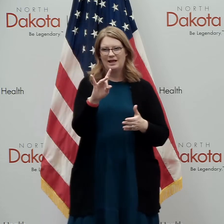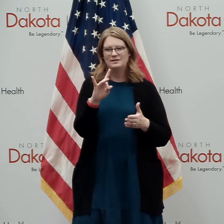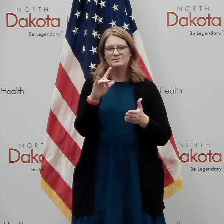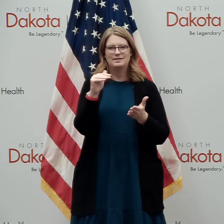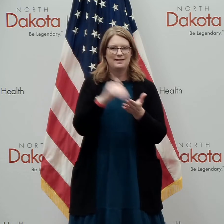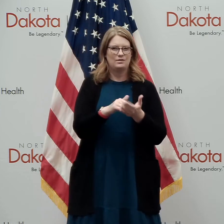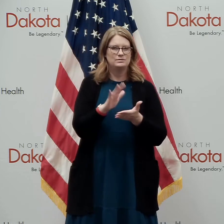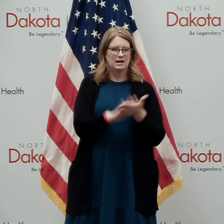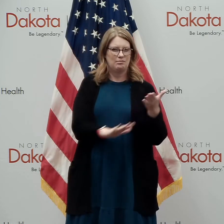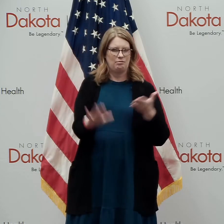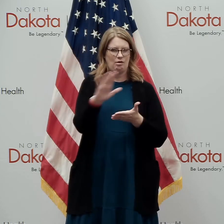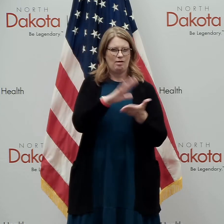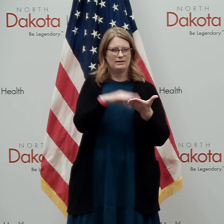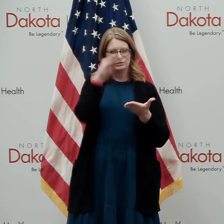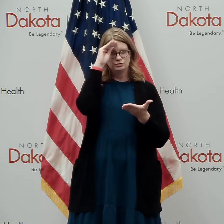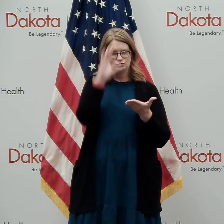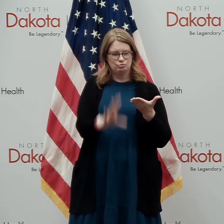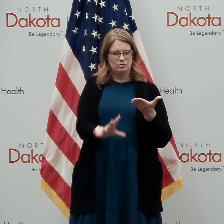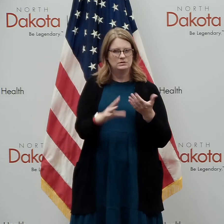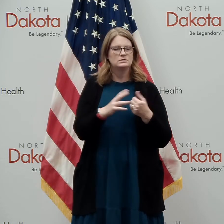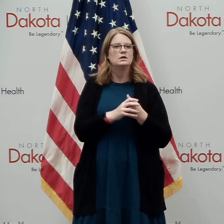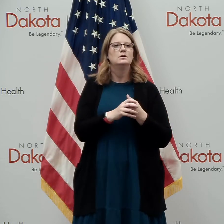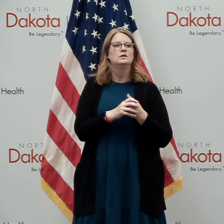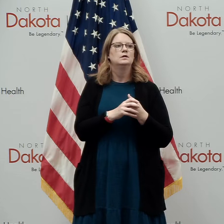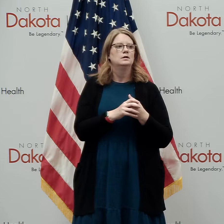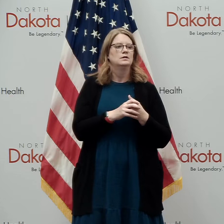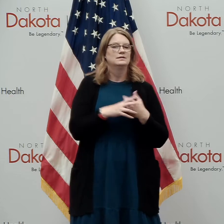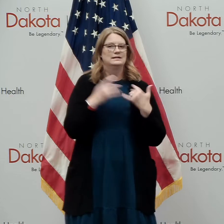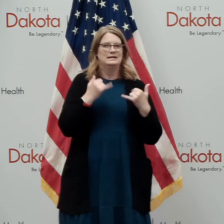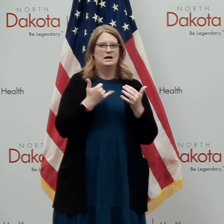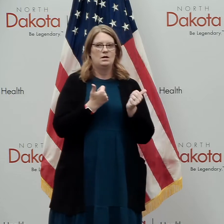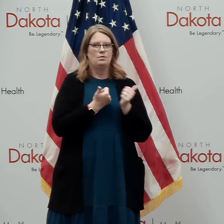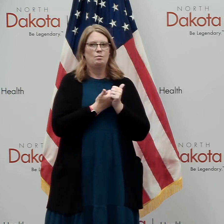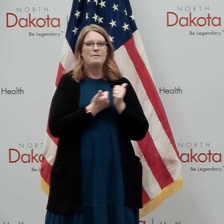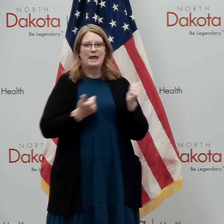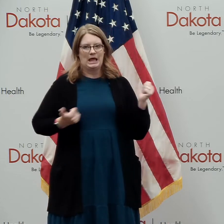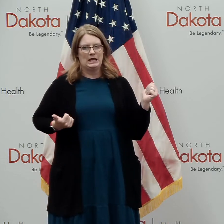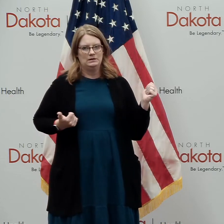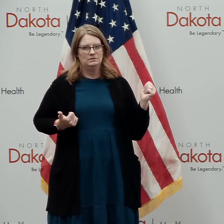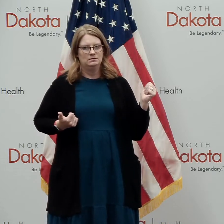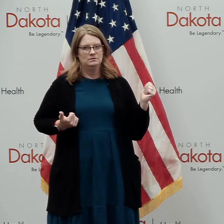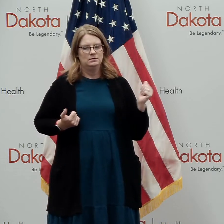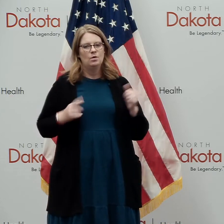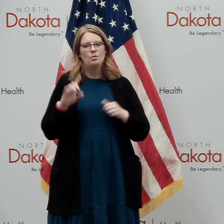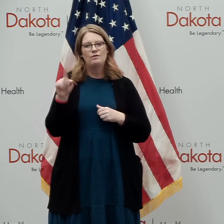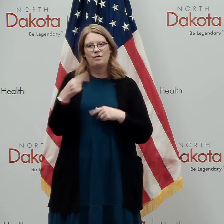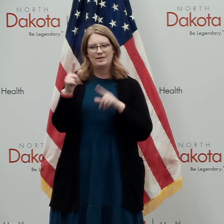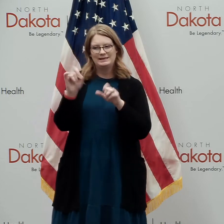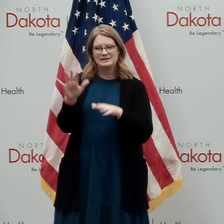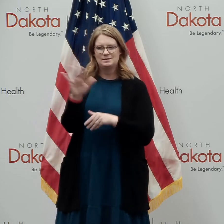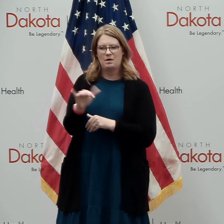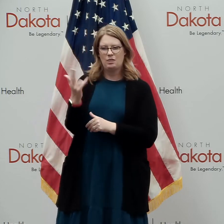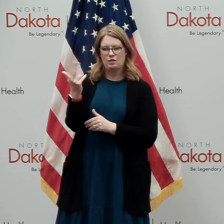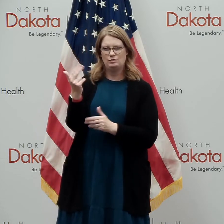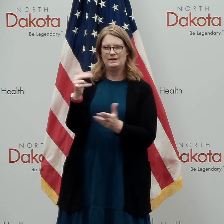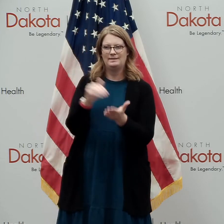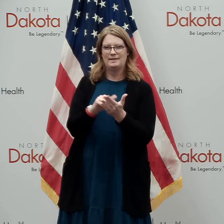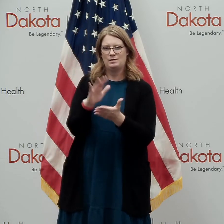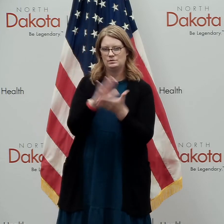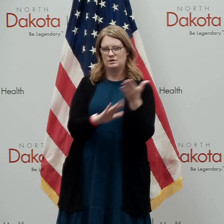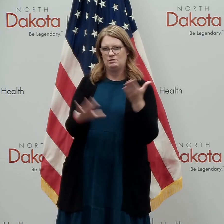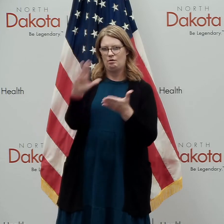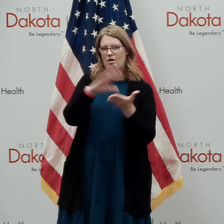today, but soon. We're behind on testing college students. We've only tested about 13,000 college students.